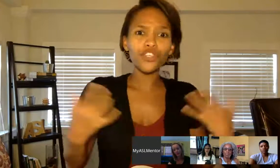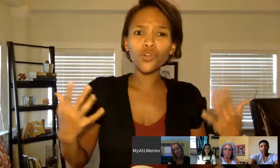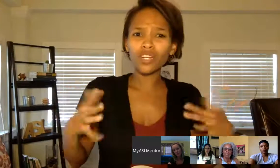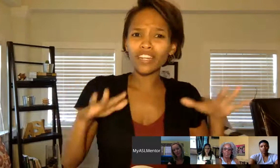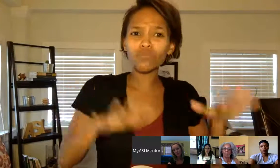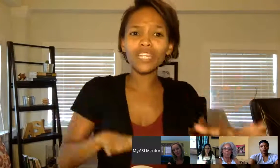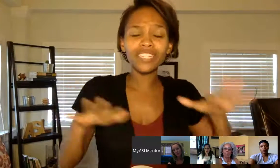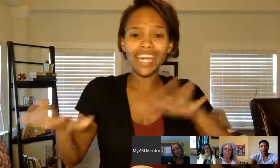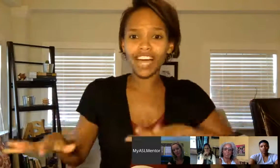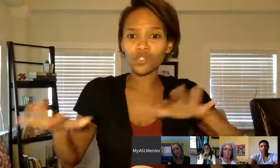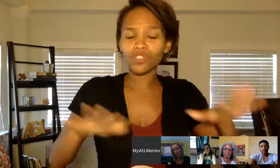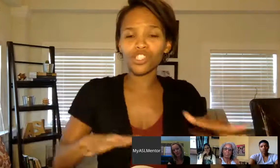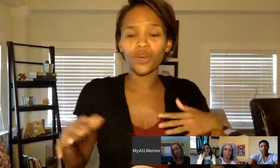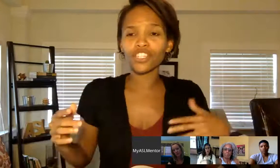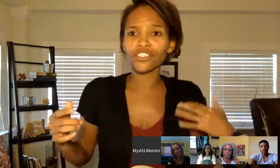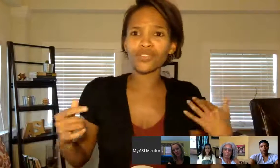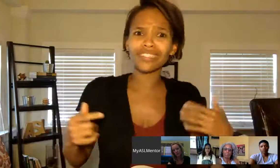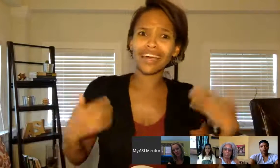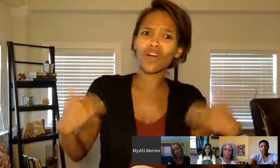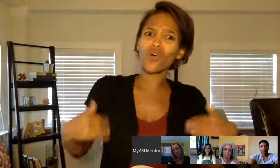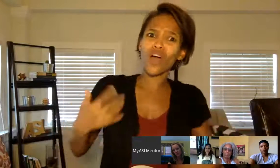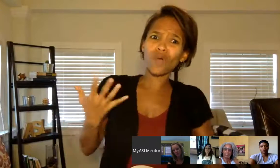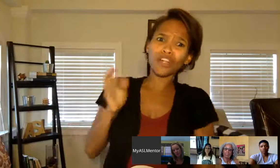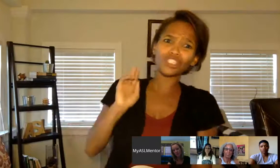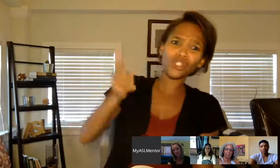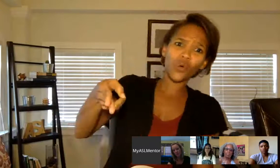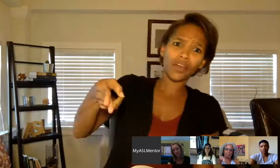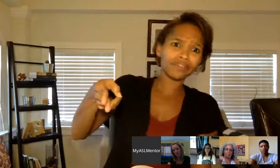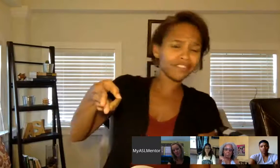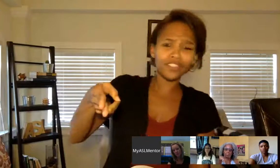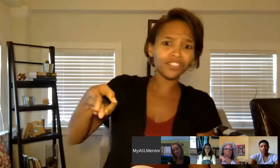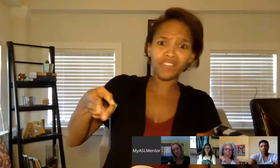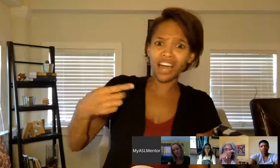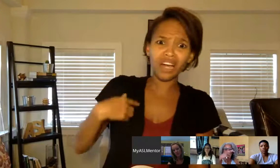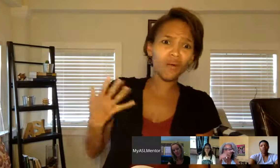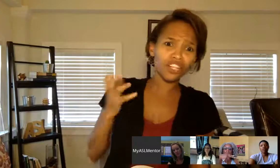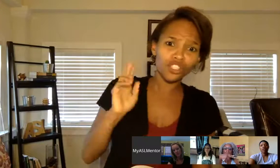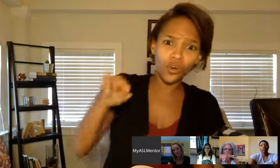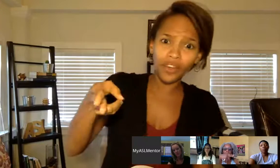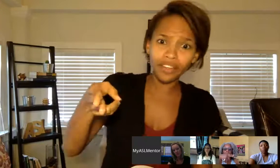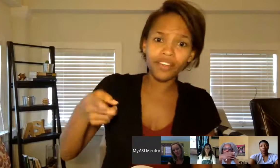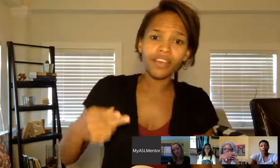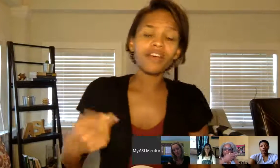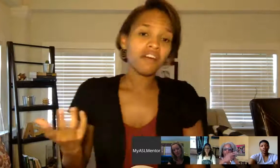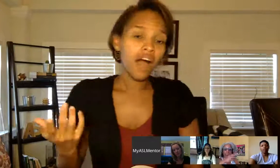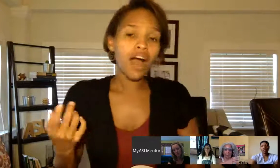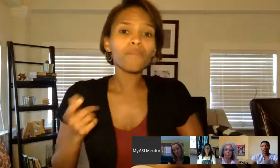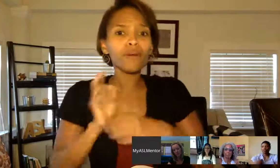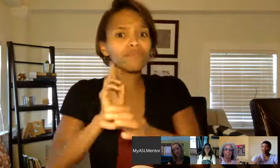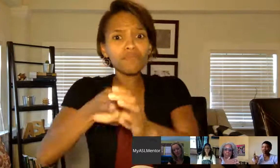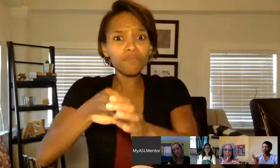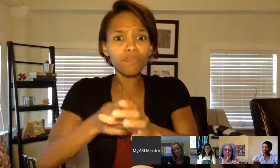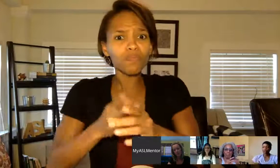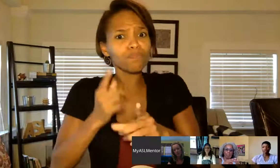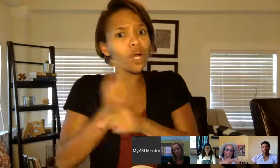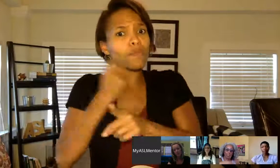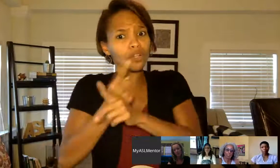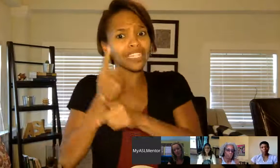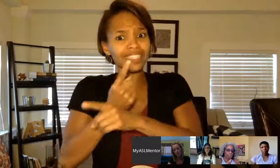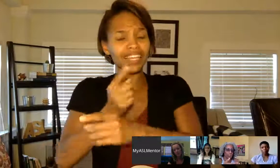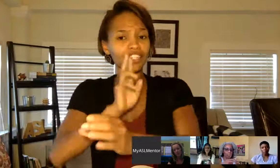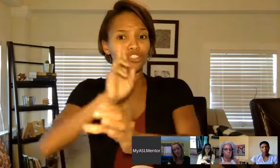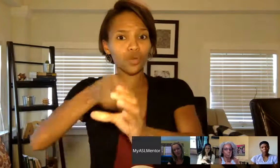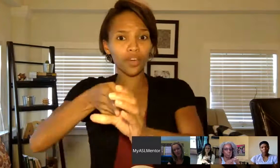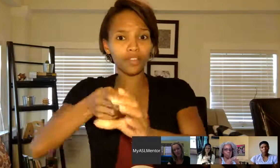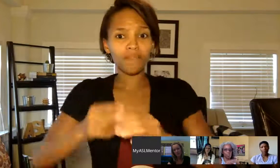if you were in a really casual situation, you could say, oh, I want to join. You could do that. I want to join. But properly